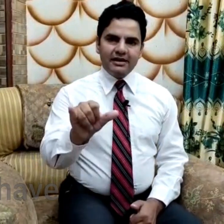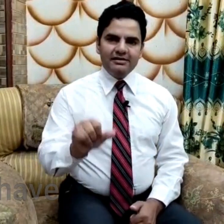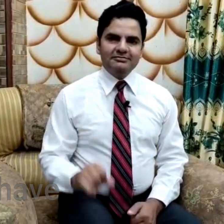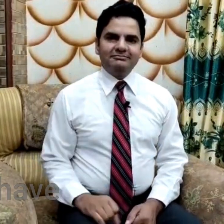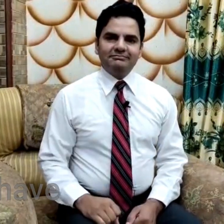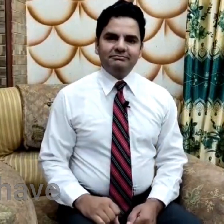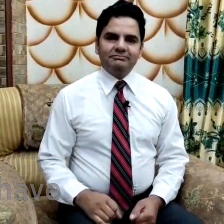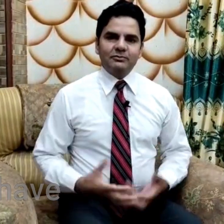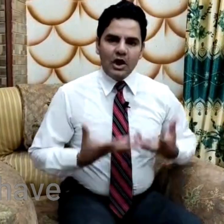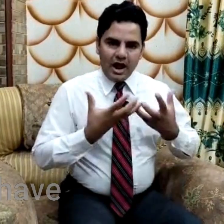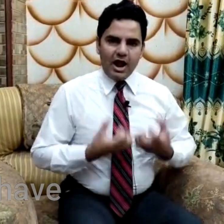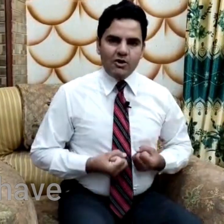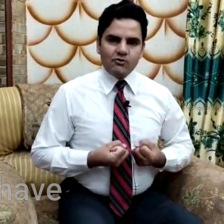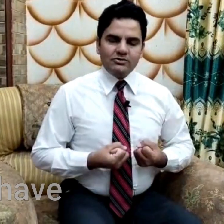they have,